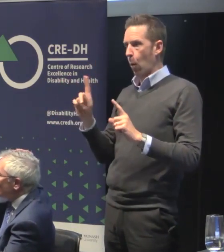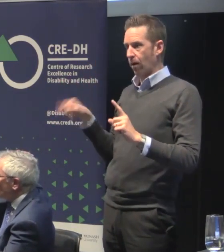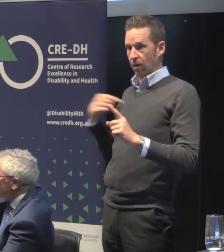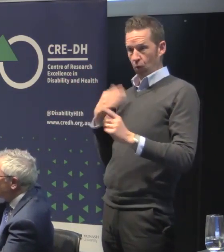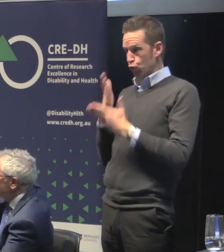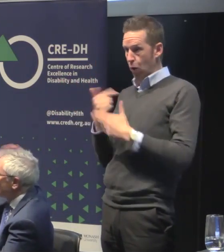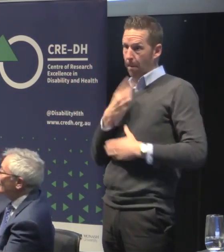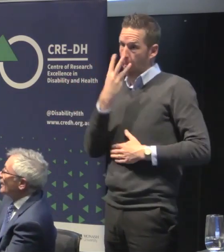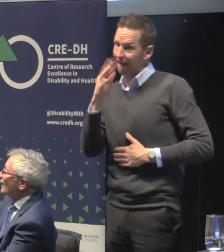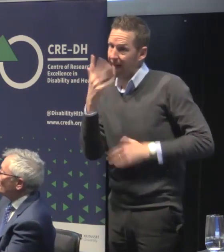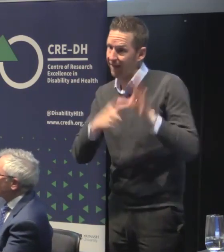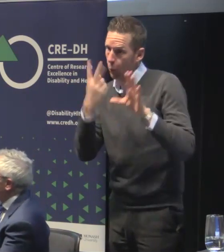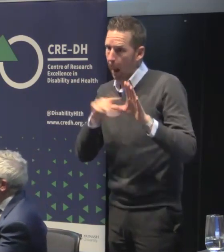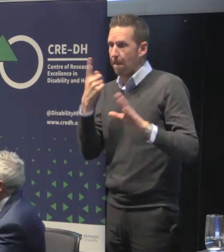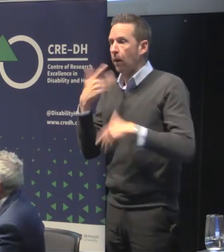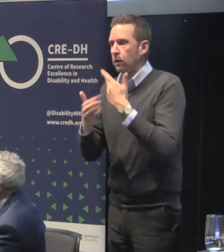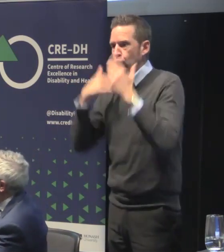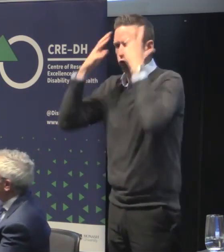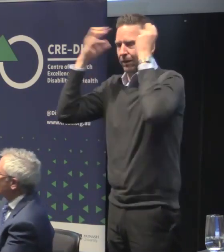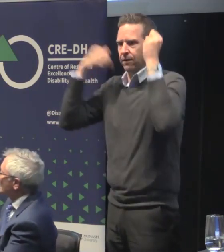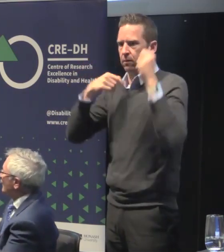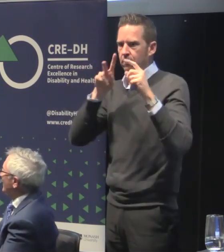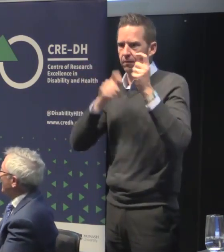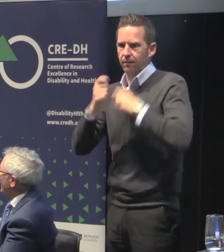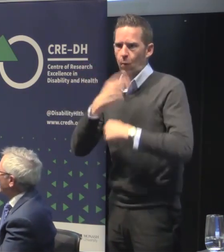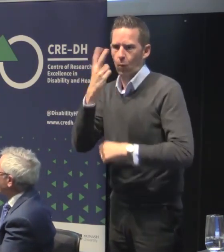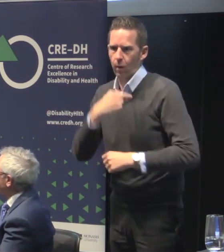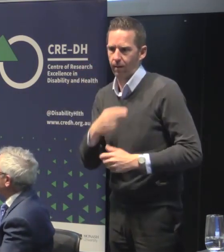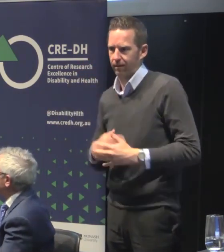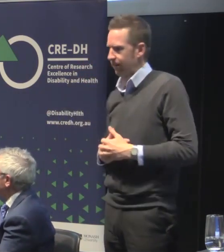aged me enormously. but I think